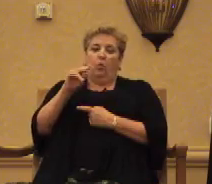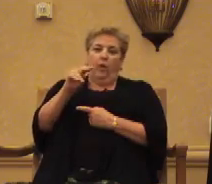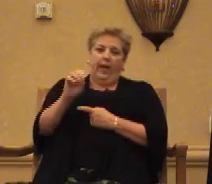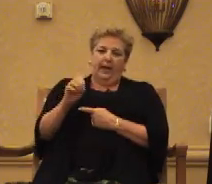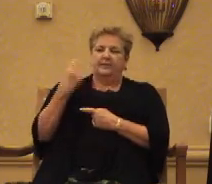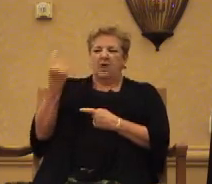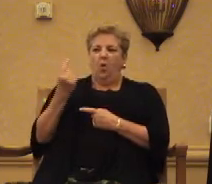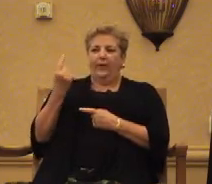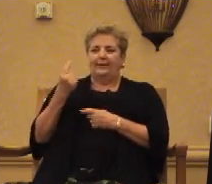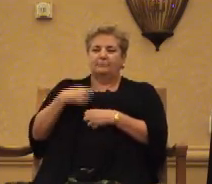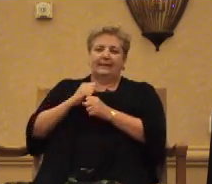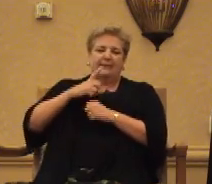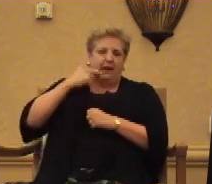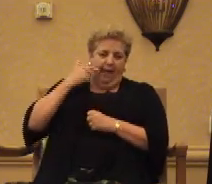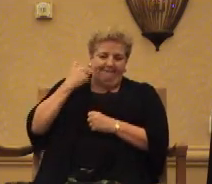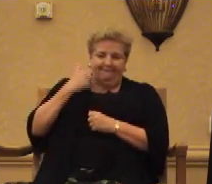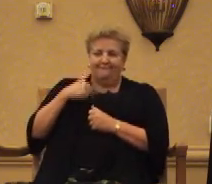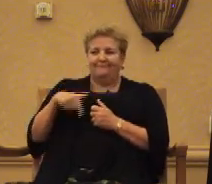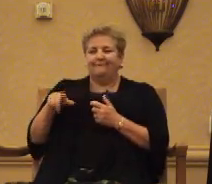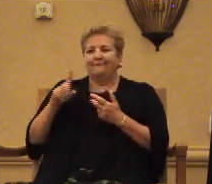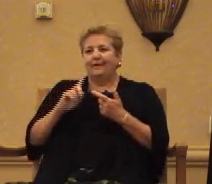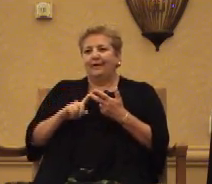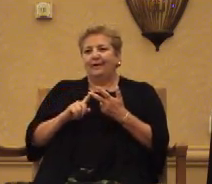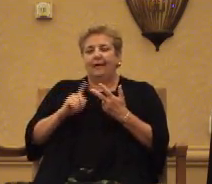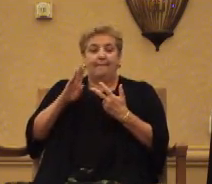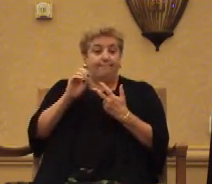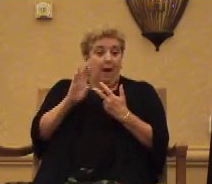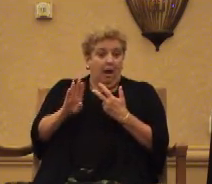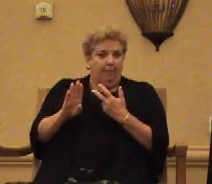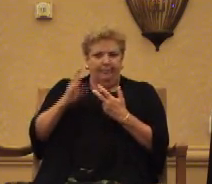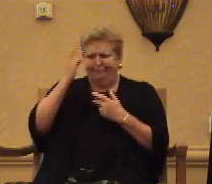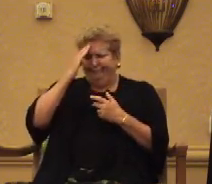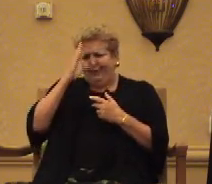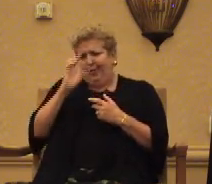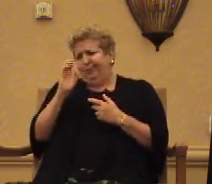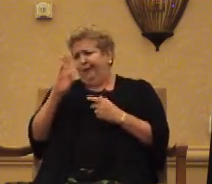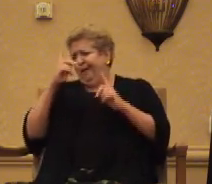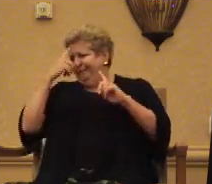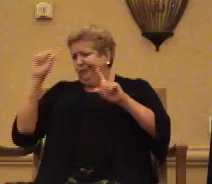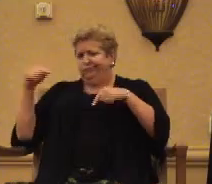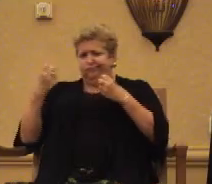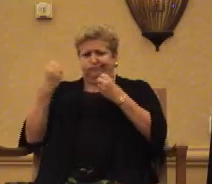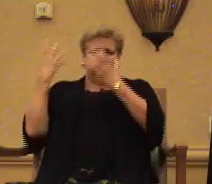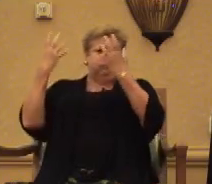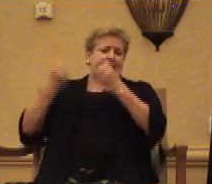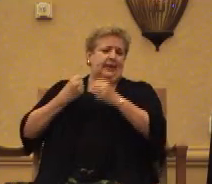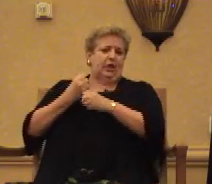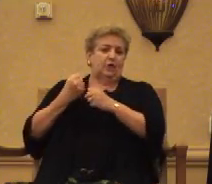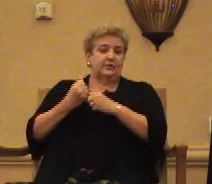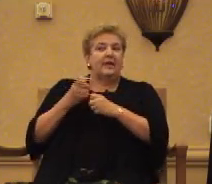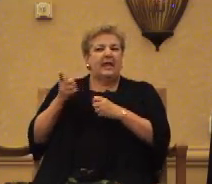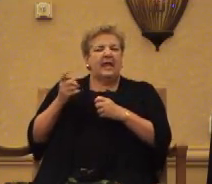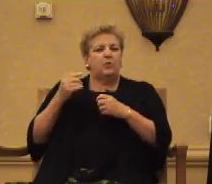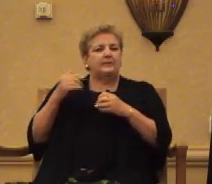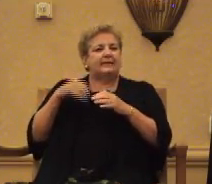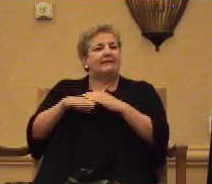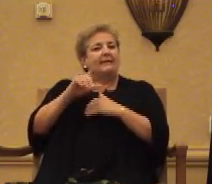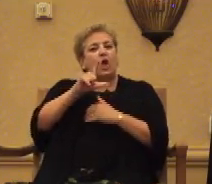Wayne makes me laugh, and Bob, I've known Bob. He was a member, he lived in Vegas, a member of my home group for a while, and gave a great talk. And